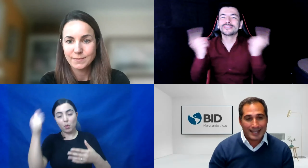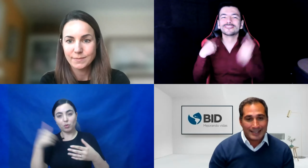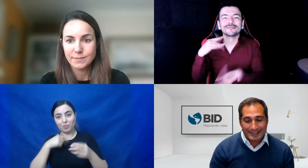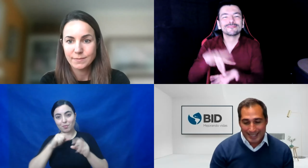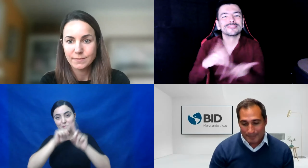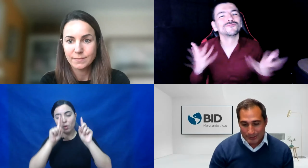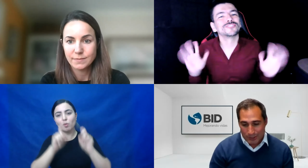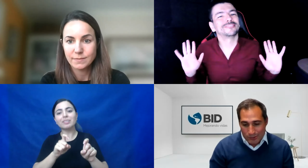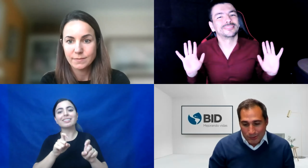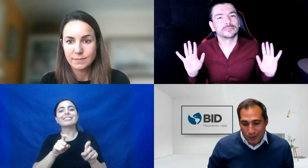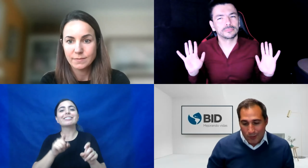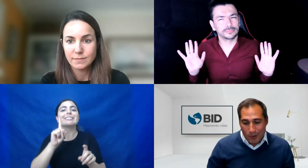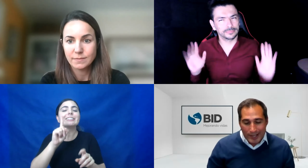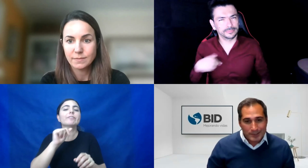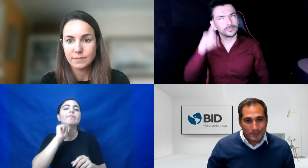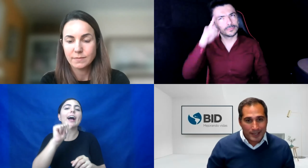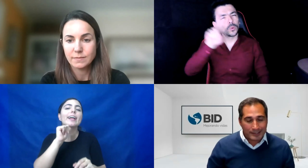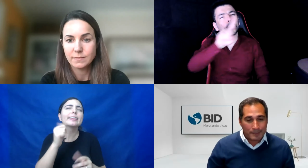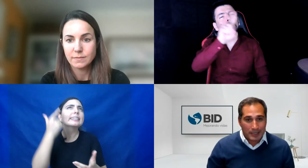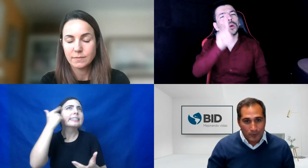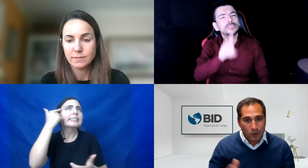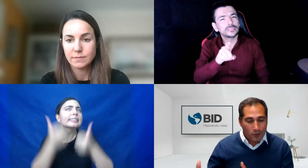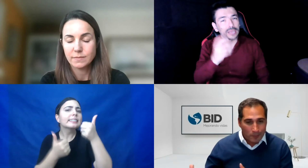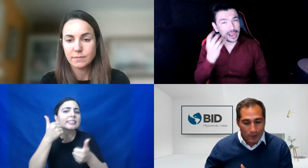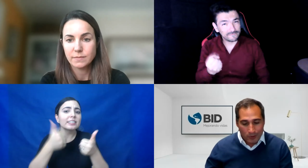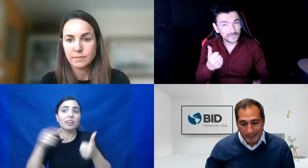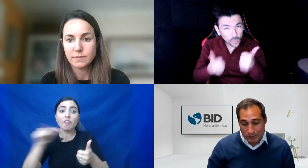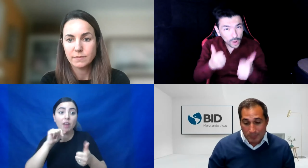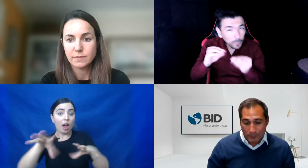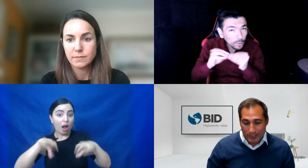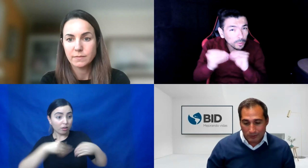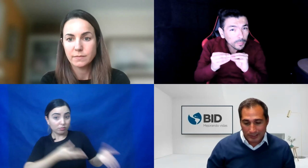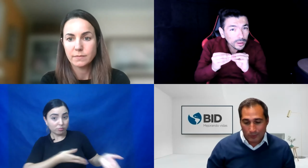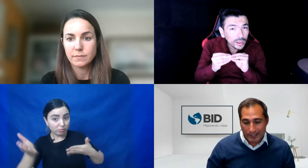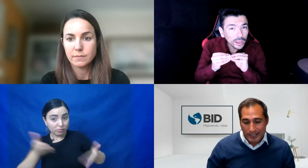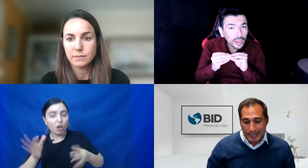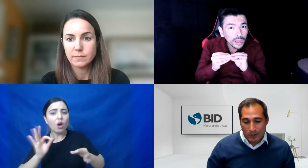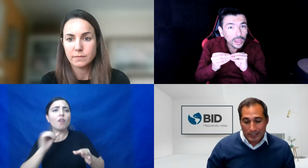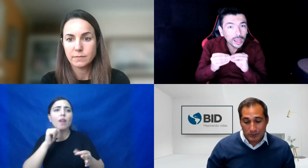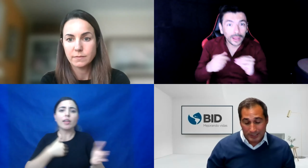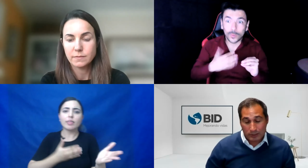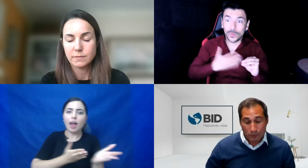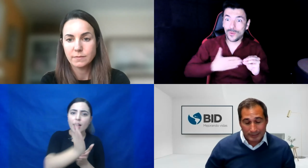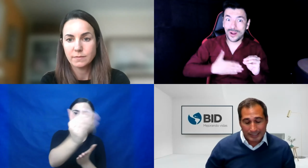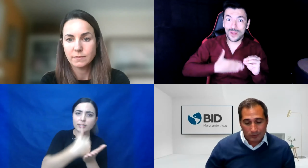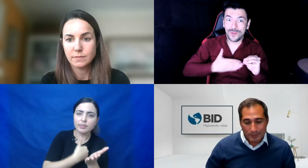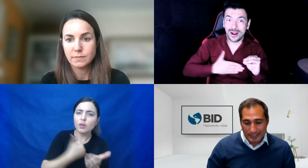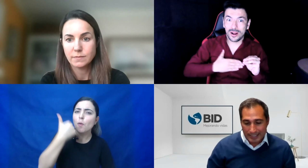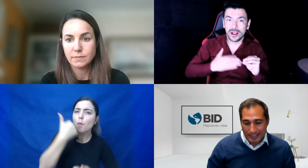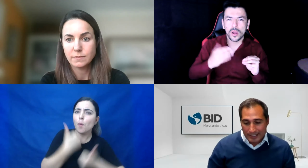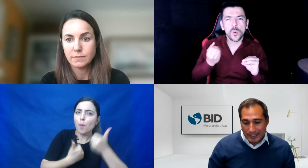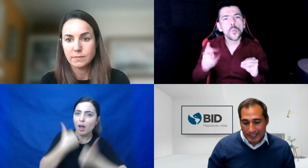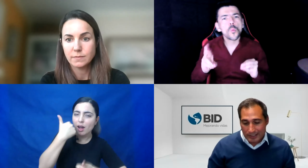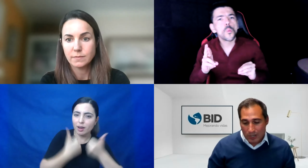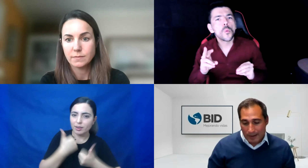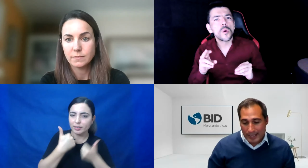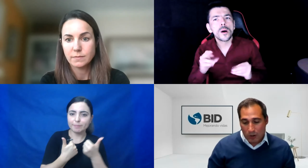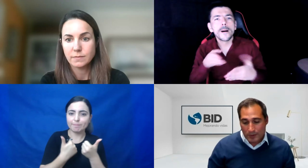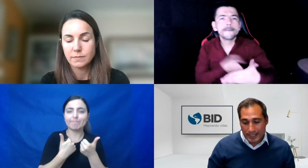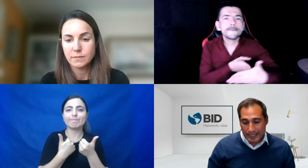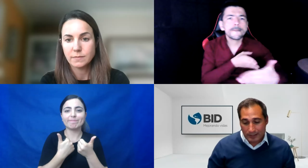thinking of continuing their studies and obtaining a university career has